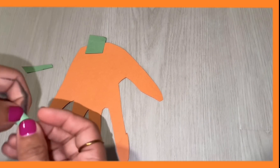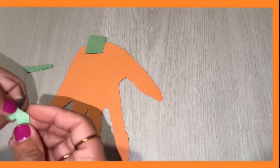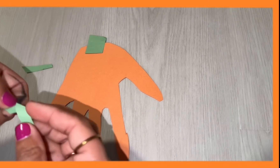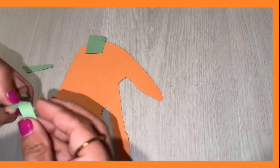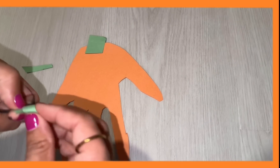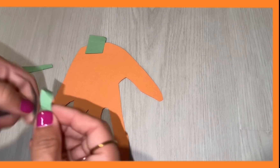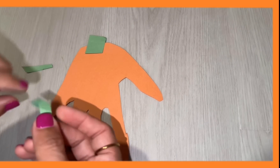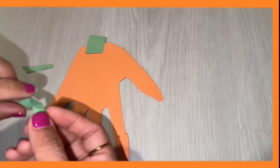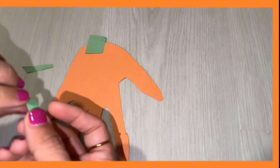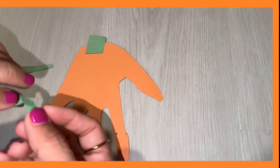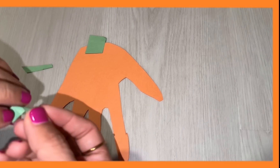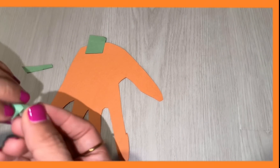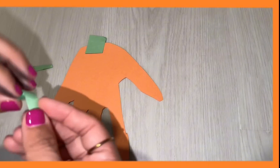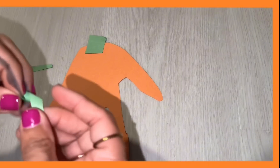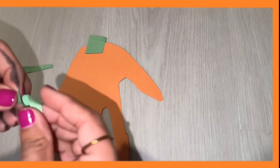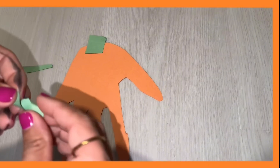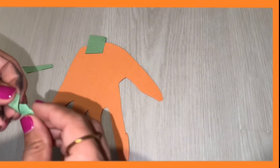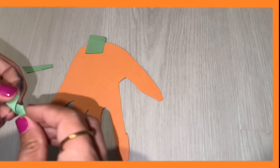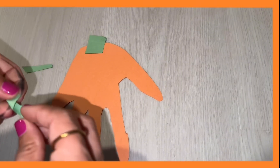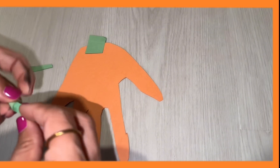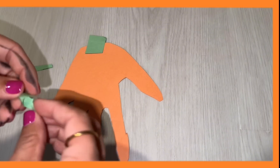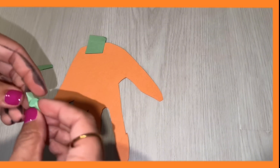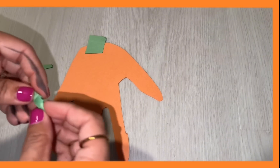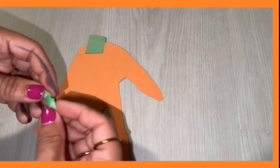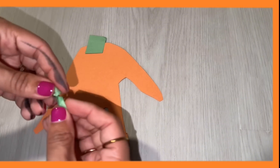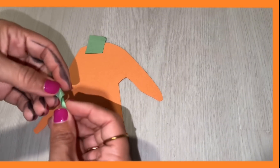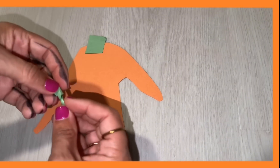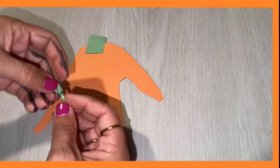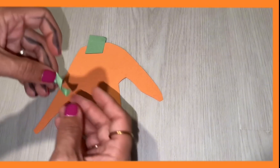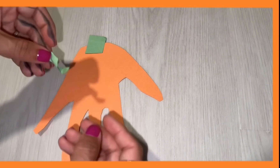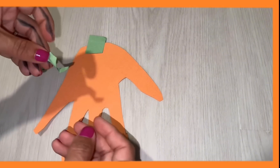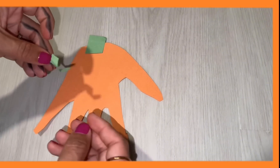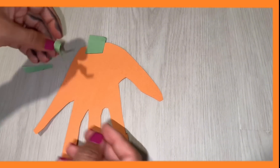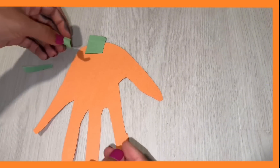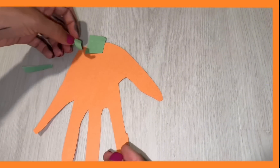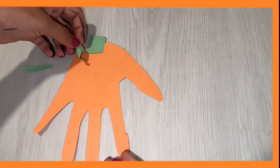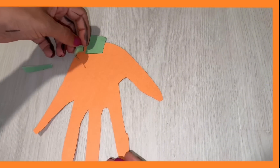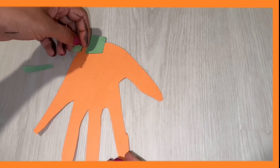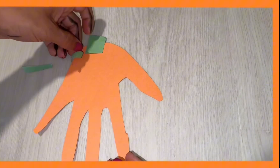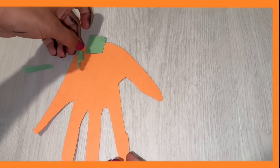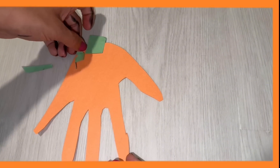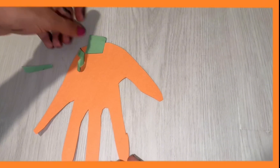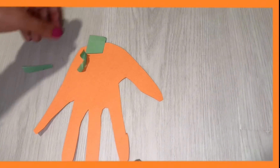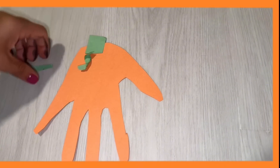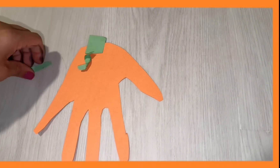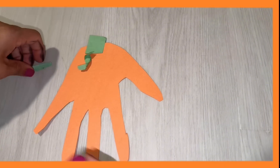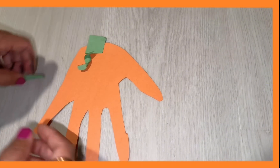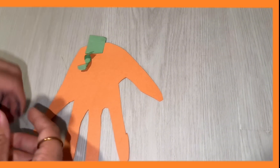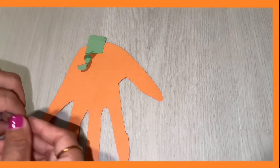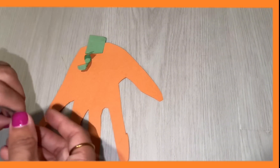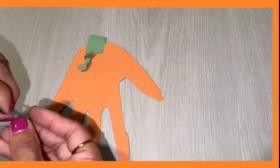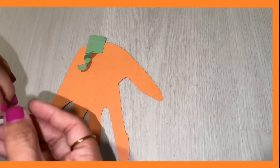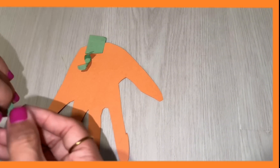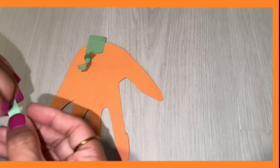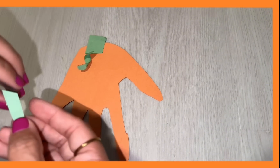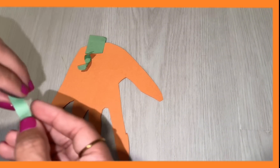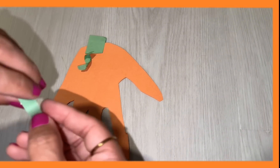I glue, I want to make sure I twist and twirl the paper. This will become the little leaves. It's just the cutest